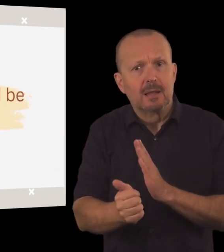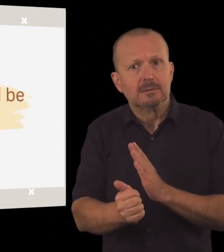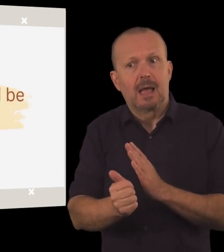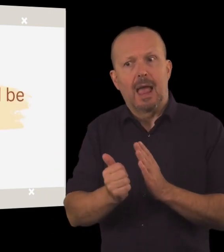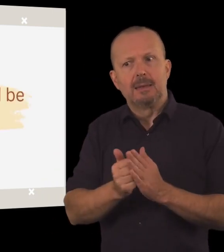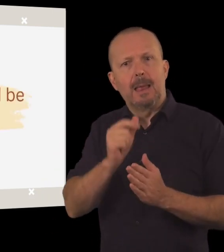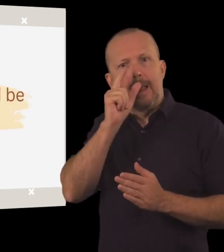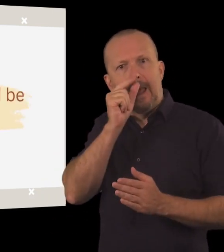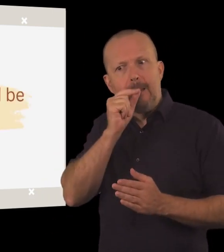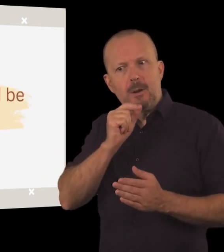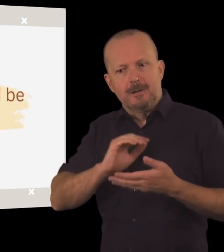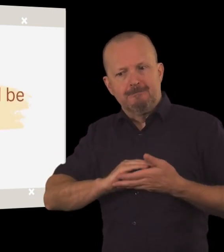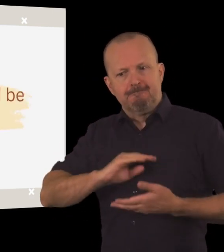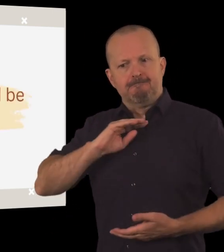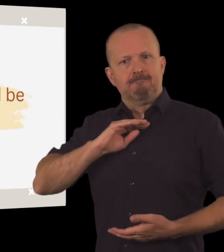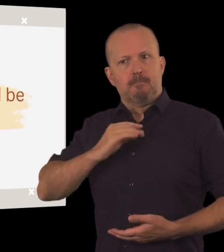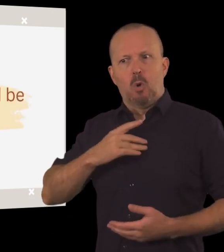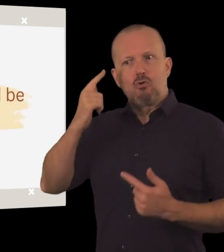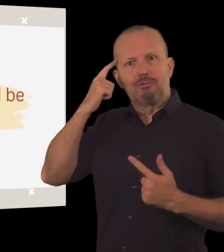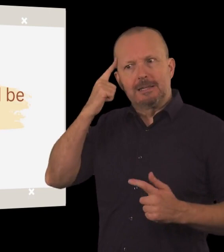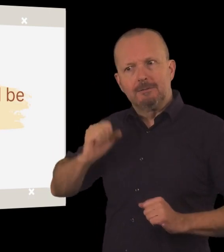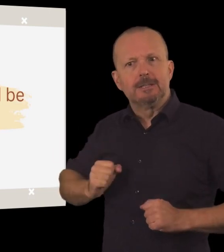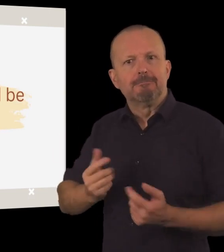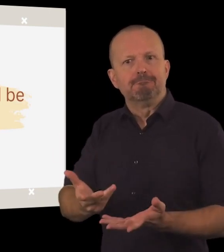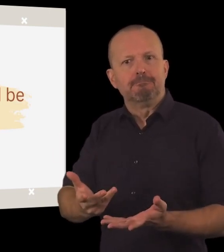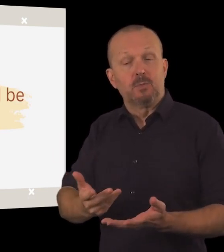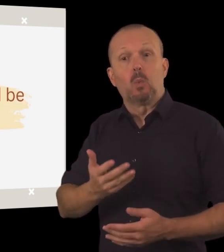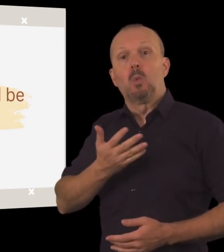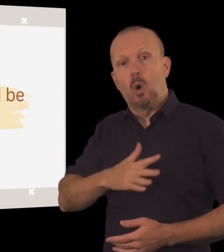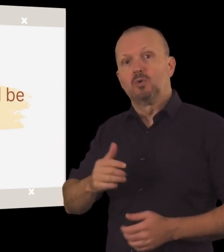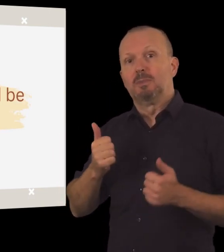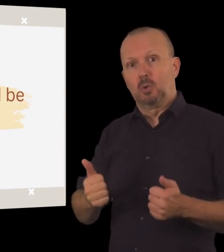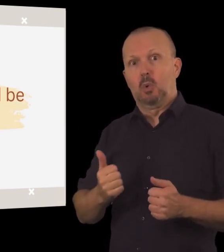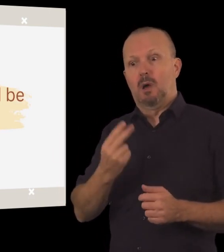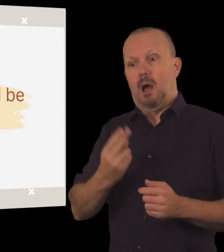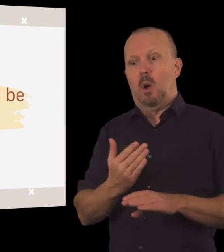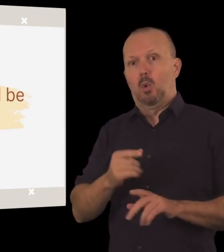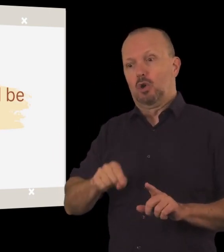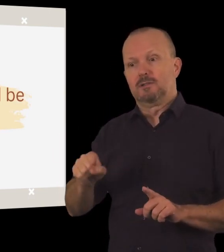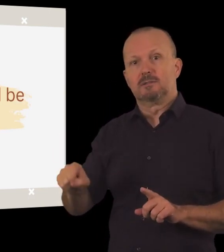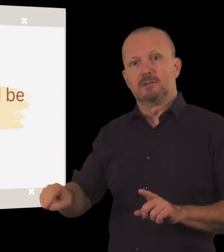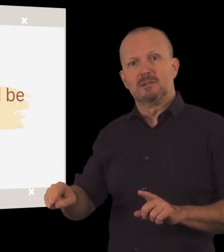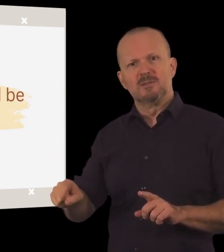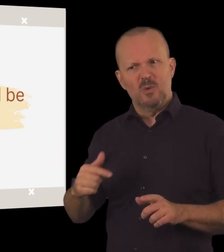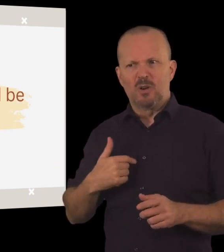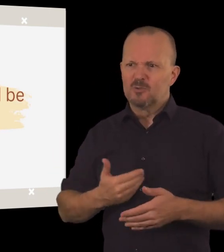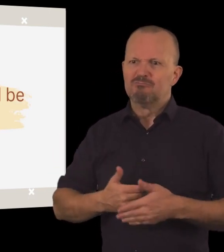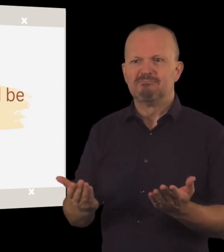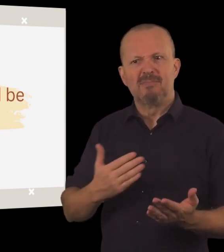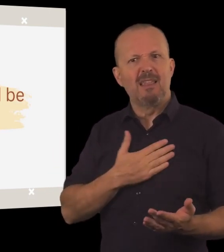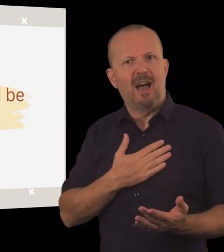them. Creativity should always be prioritized, as this is when we thrive in the space and within